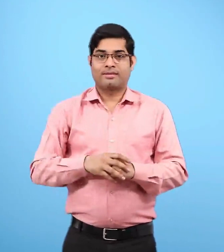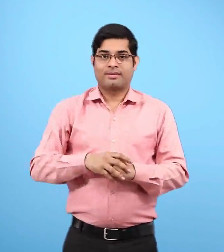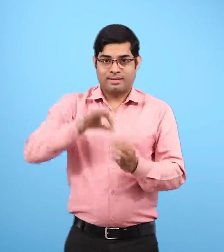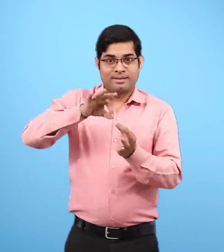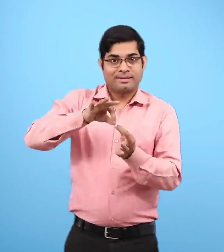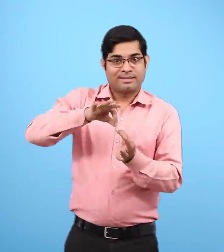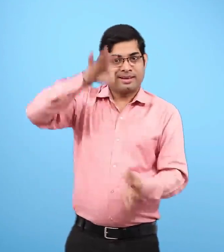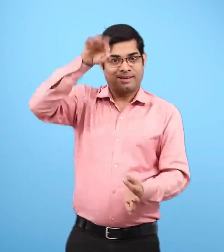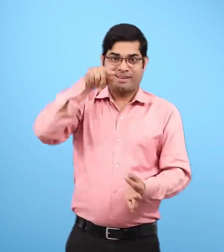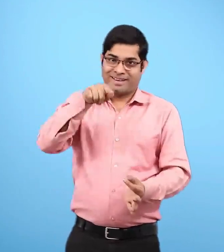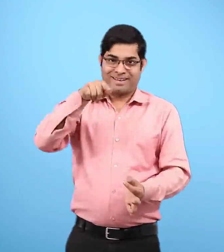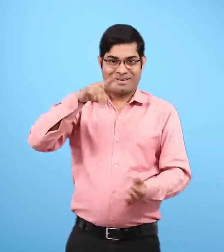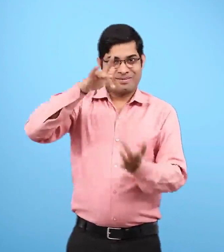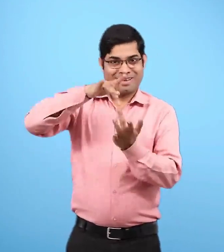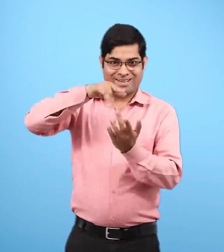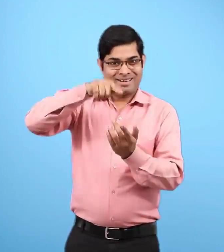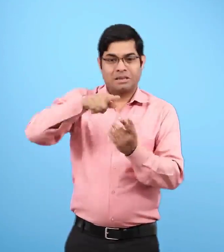2 is as tall as you are.